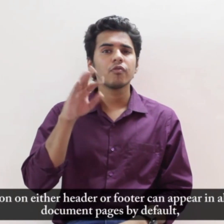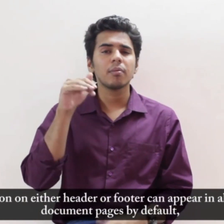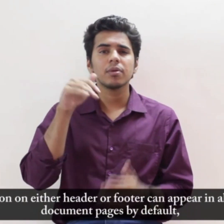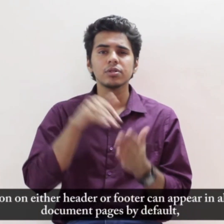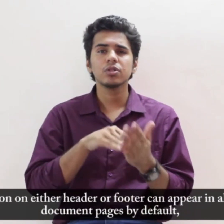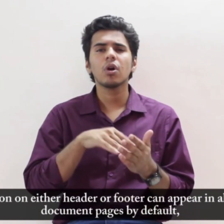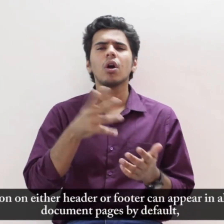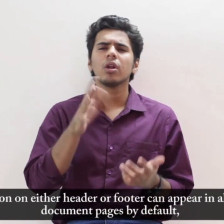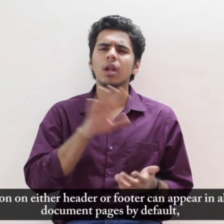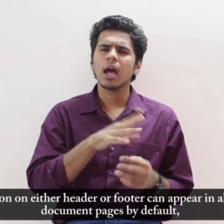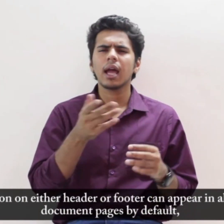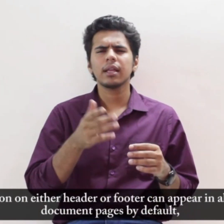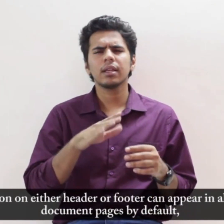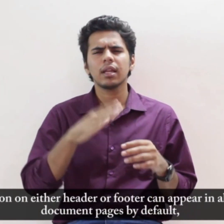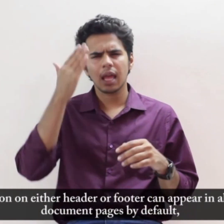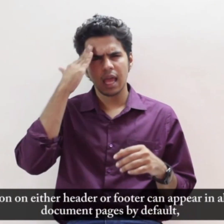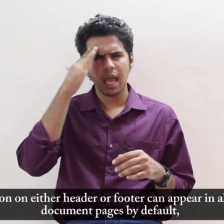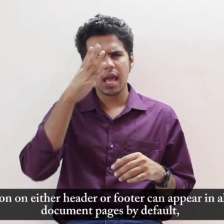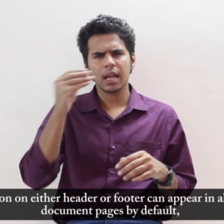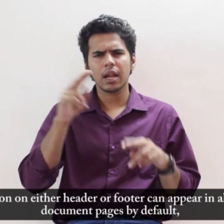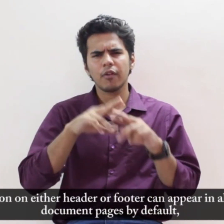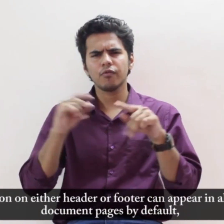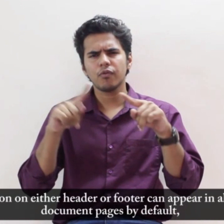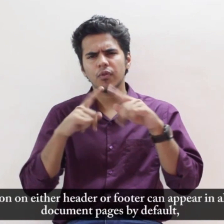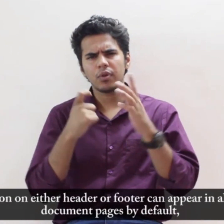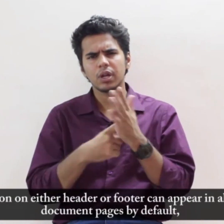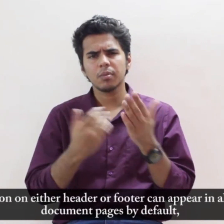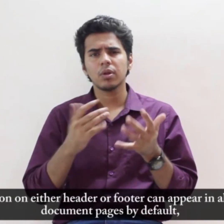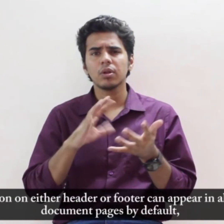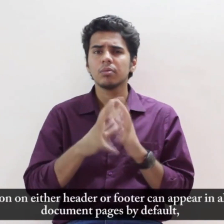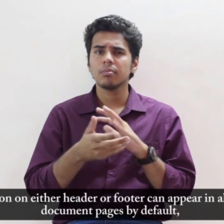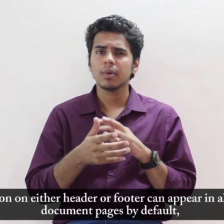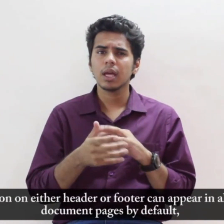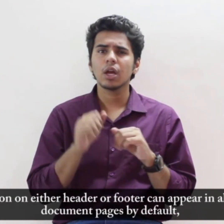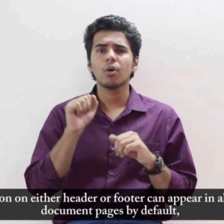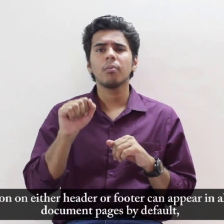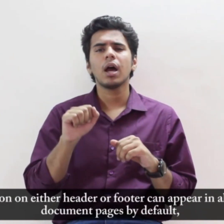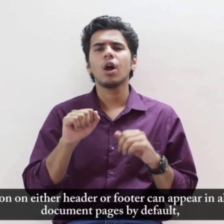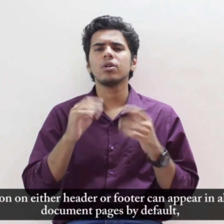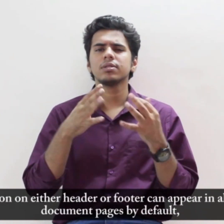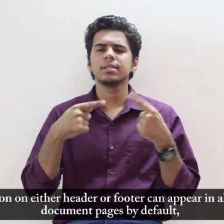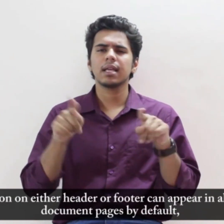Information on either header or footer can appear in all current document pages by default.